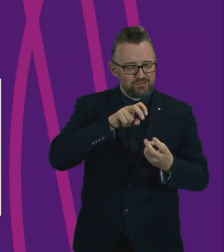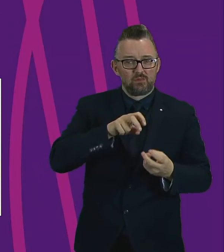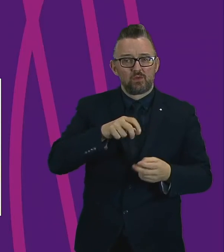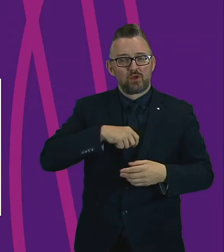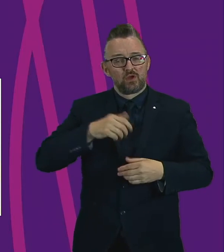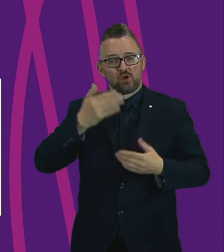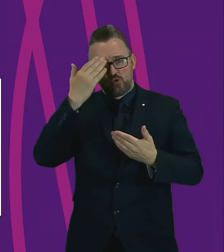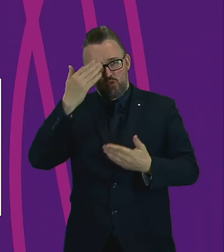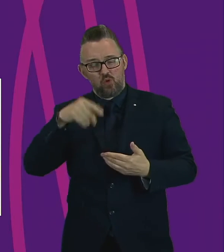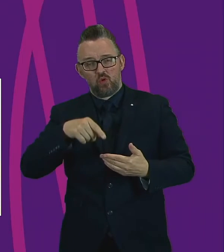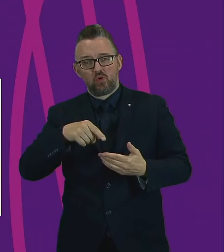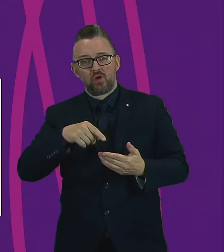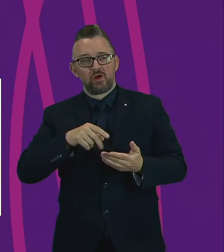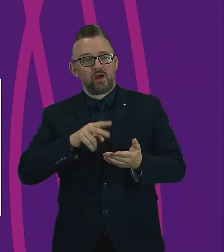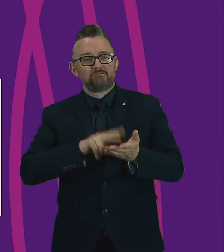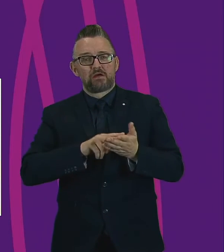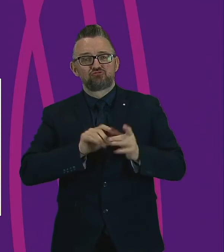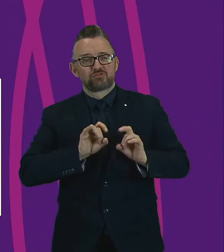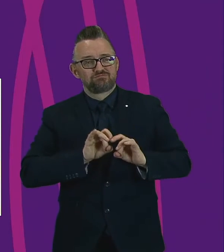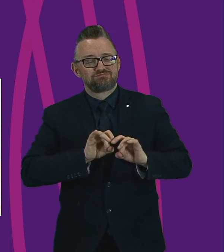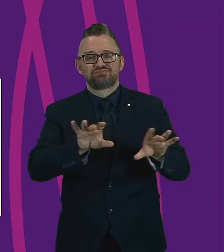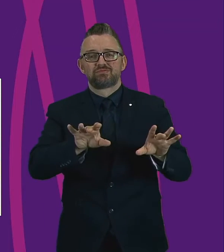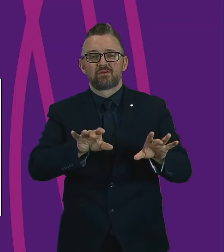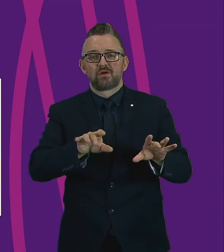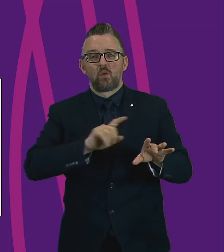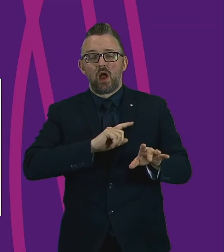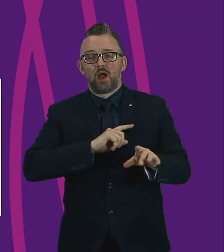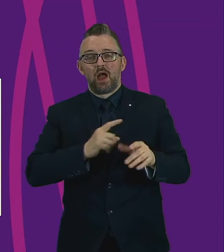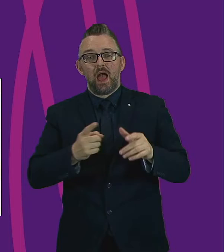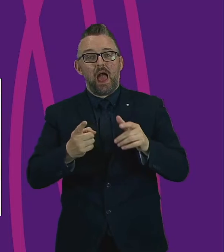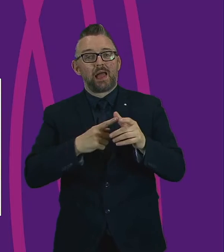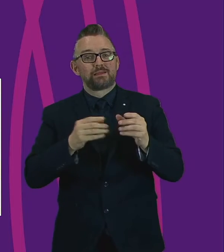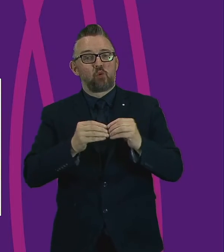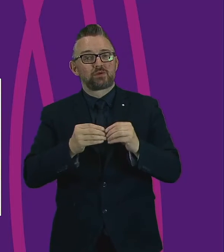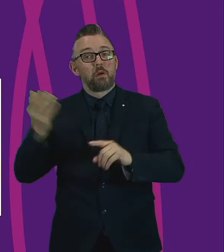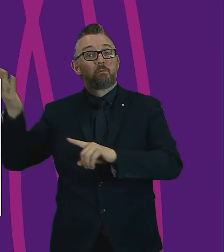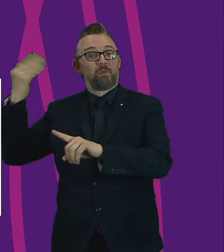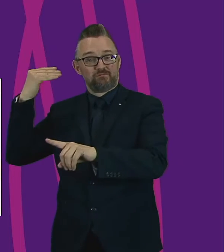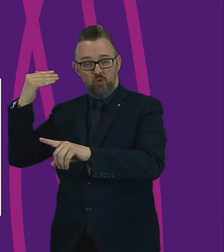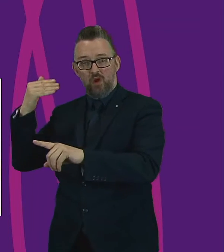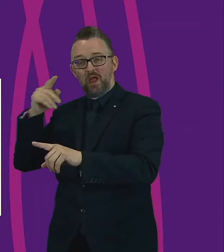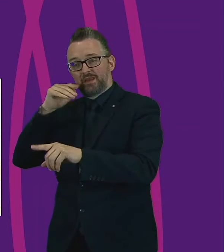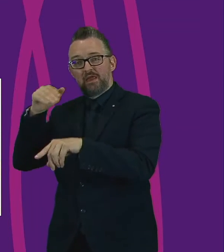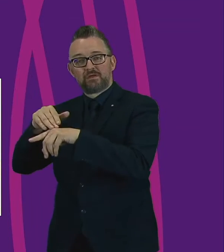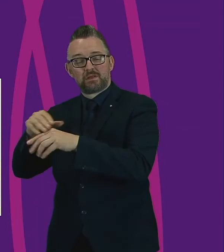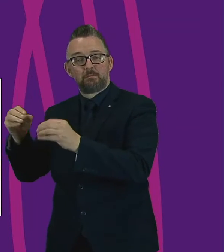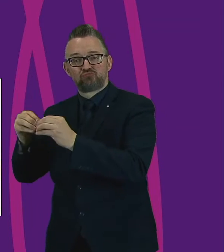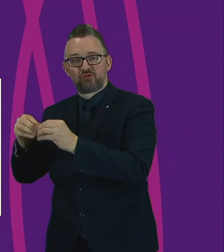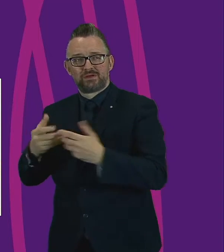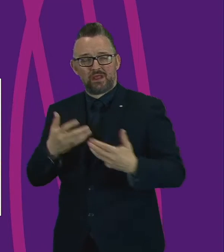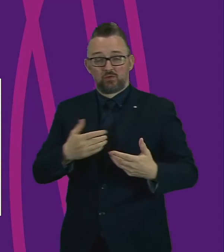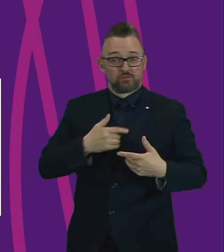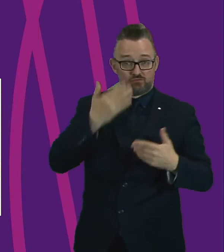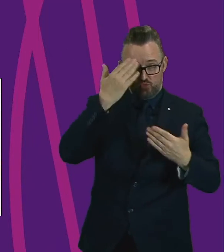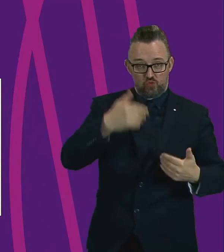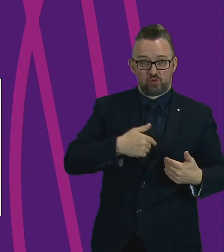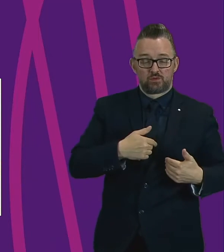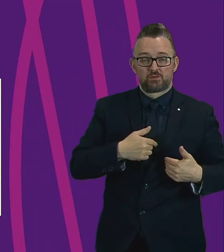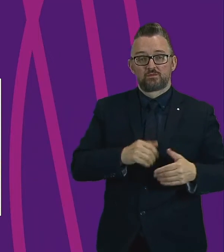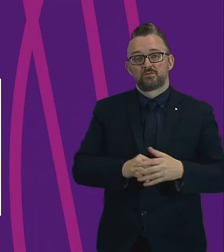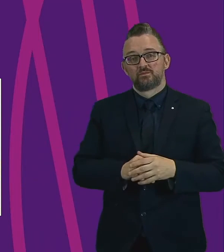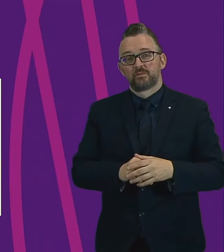viruses in general as antibiotics were once against bacteria. Scotland has a